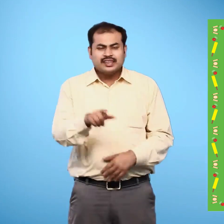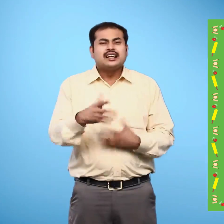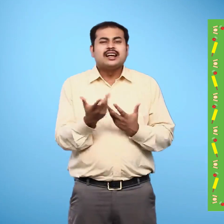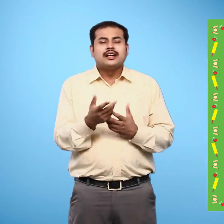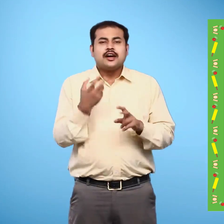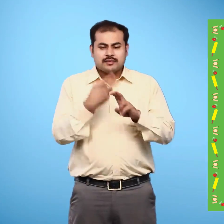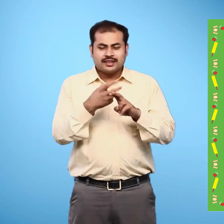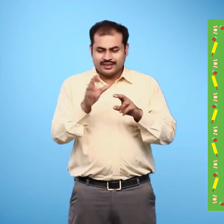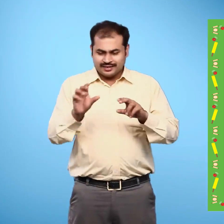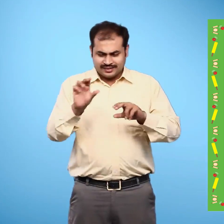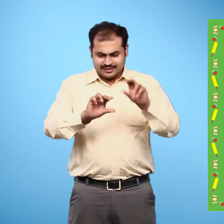Or 7 stones.